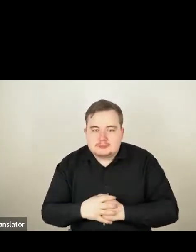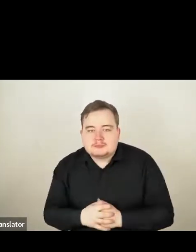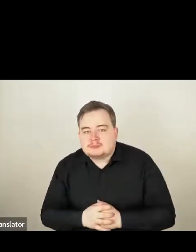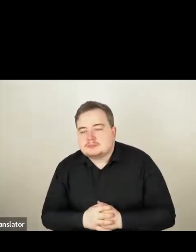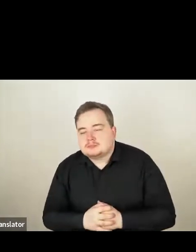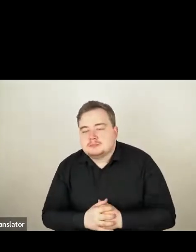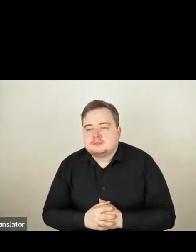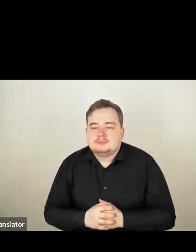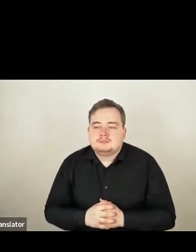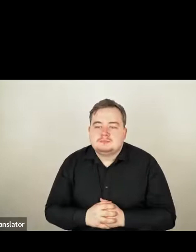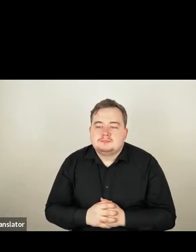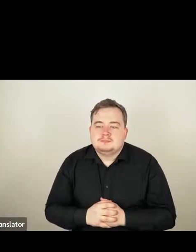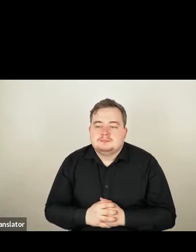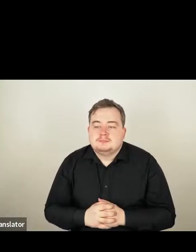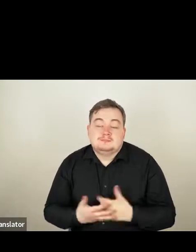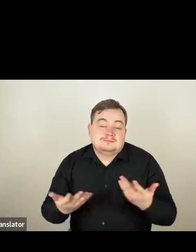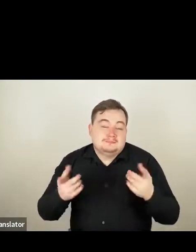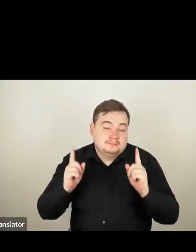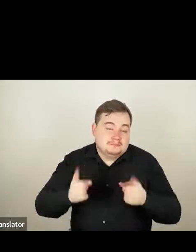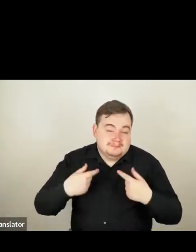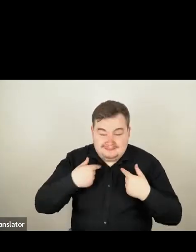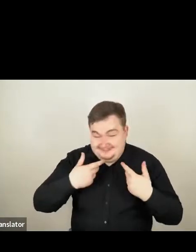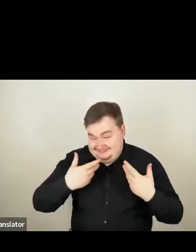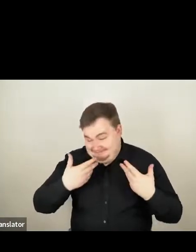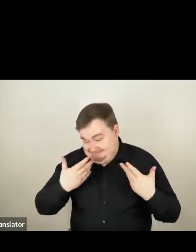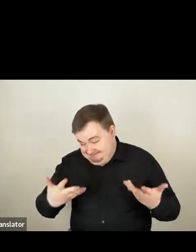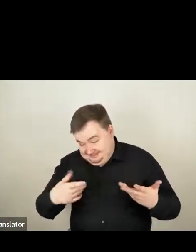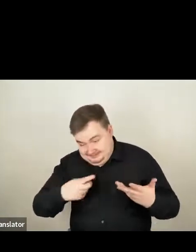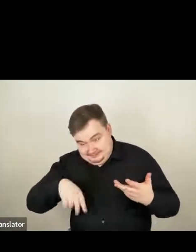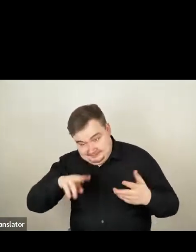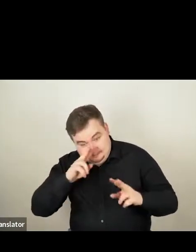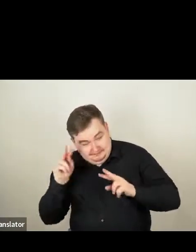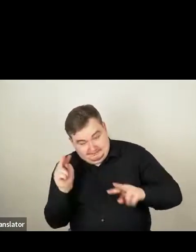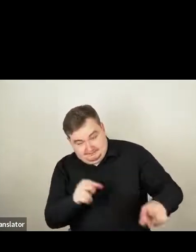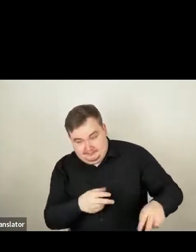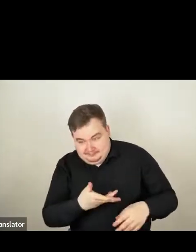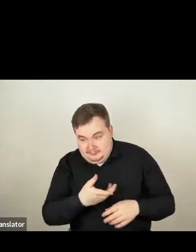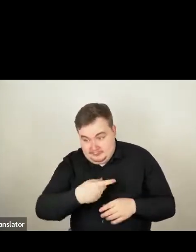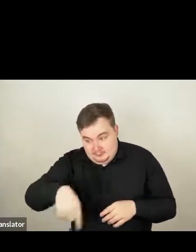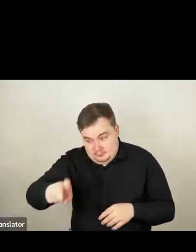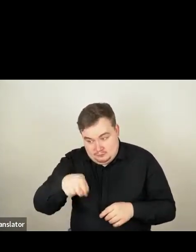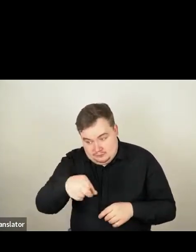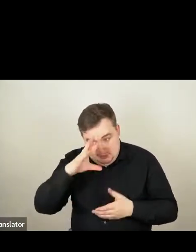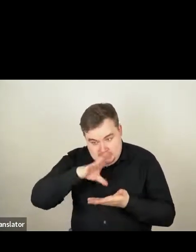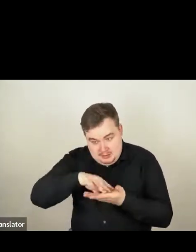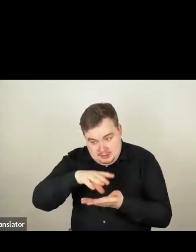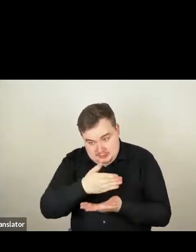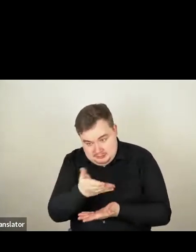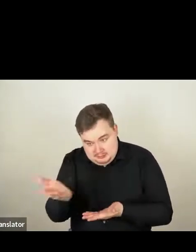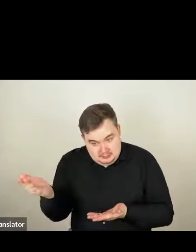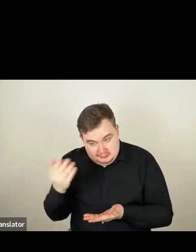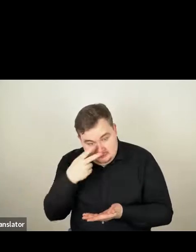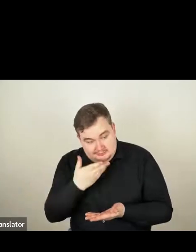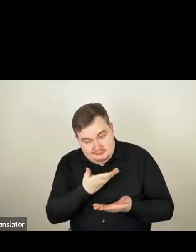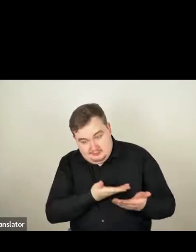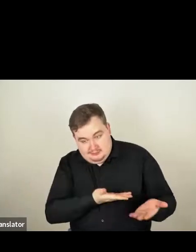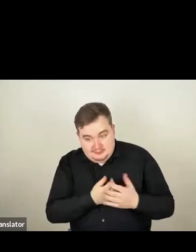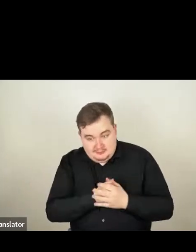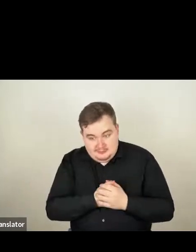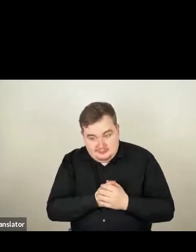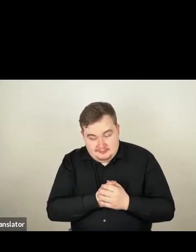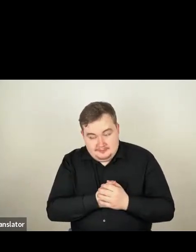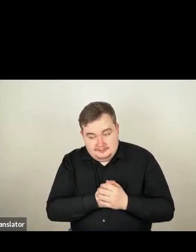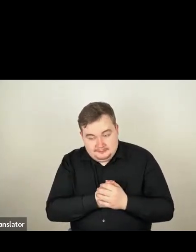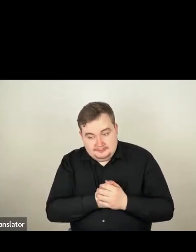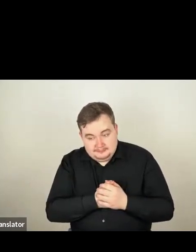don't have the same beliefs, but they could learn from that. And that's the same within the staffing units. Are there parts of the parliament that have really